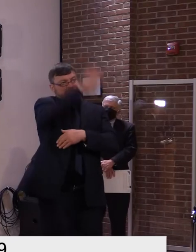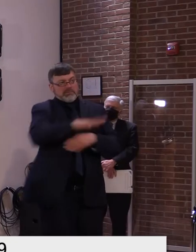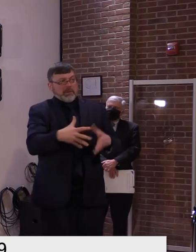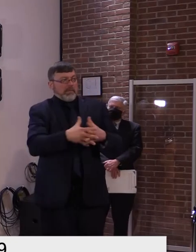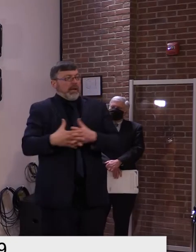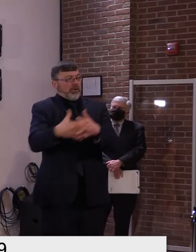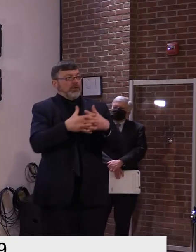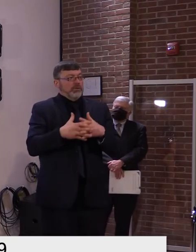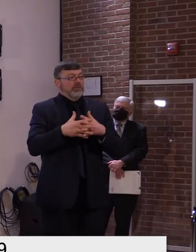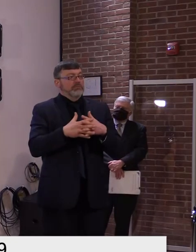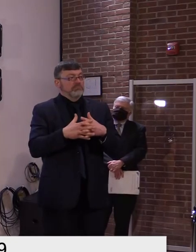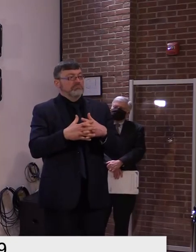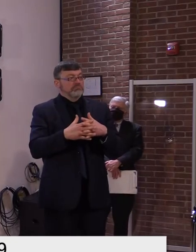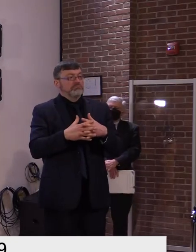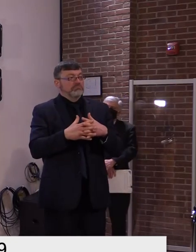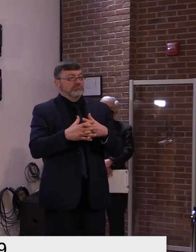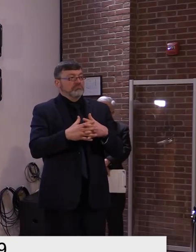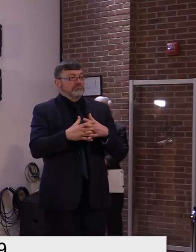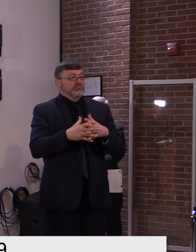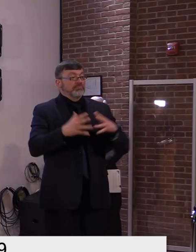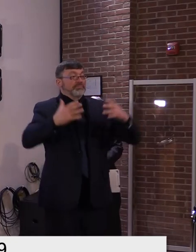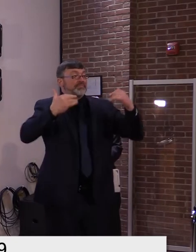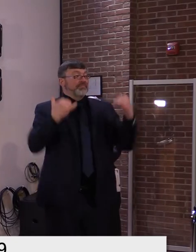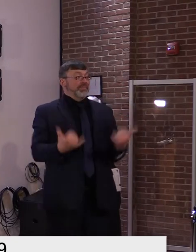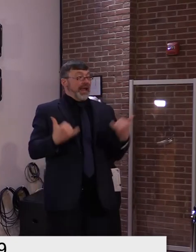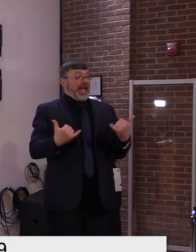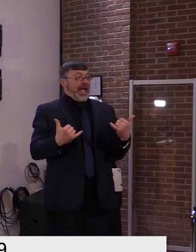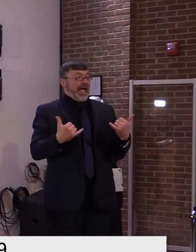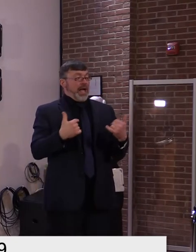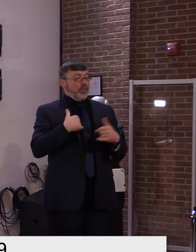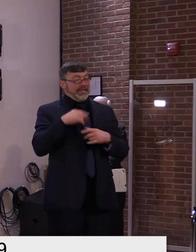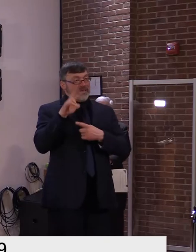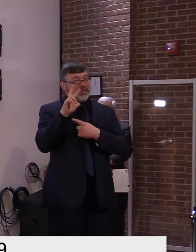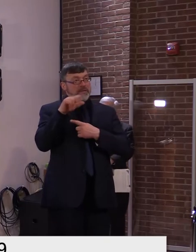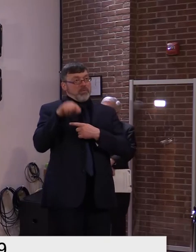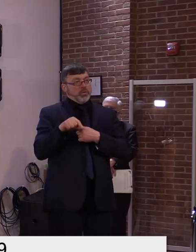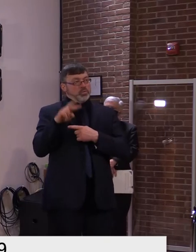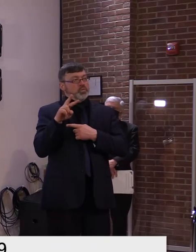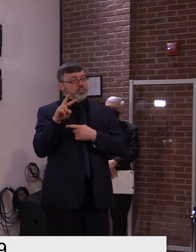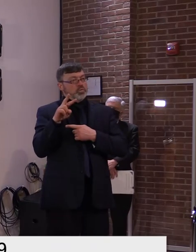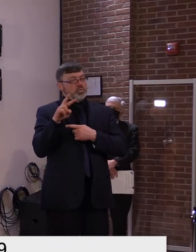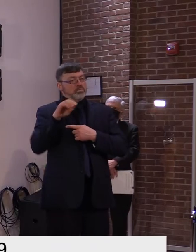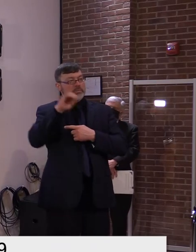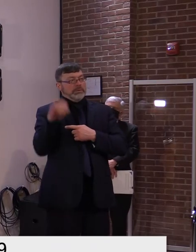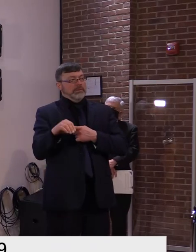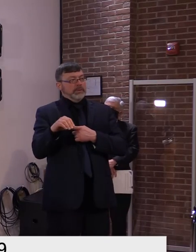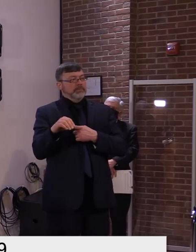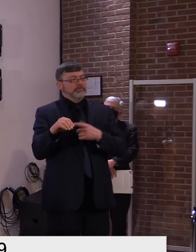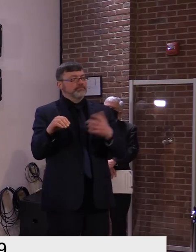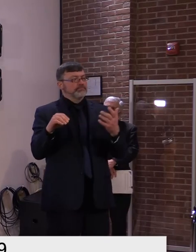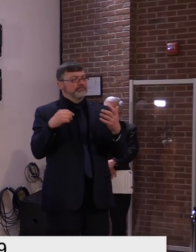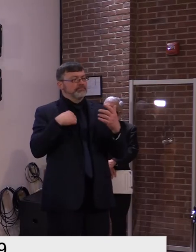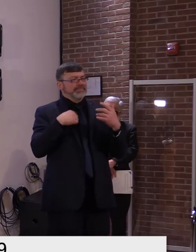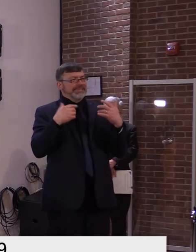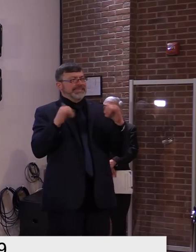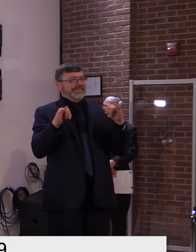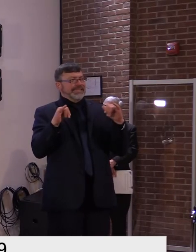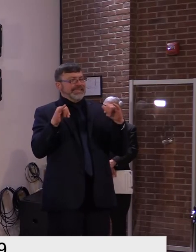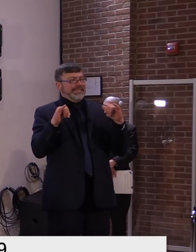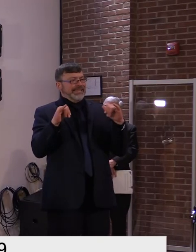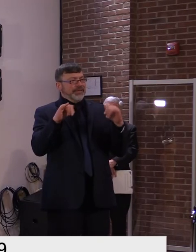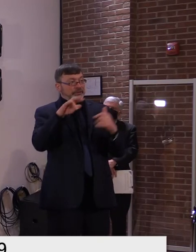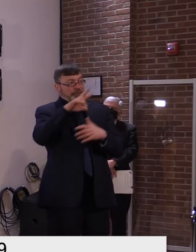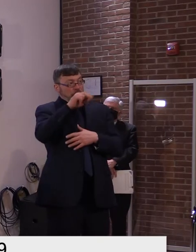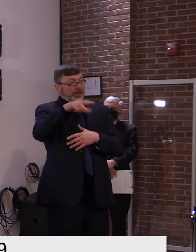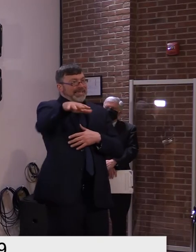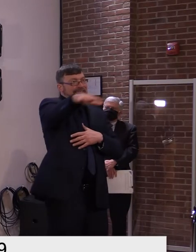look at employment numbers. That's what you should be looking at. And we still have upwards to over 30,000